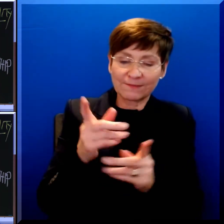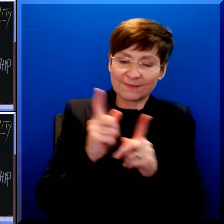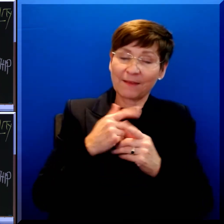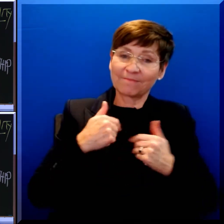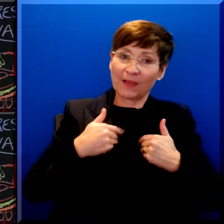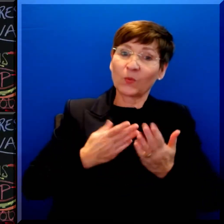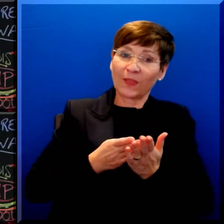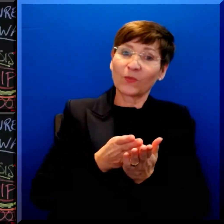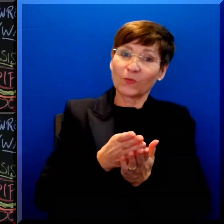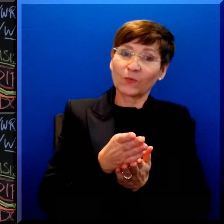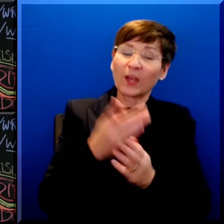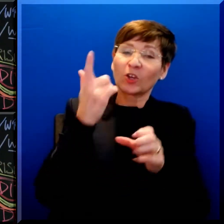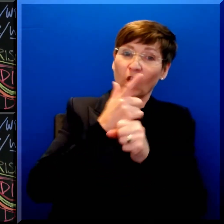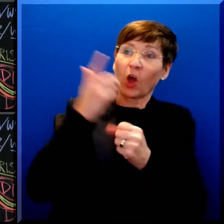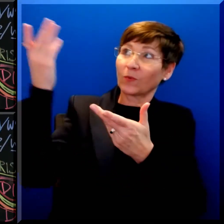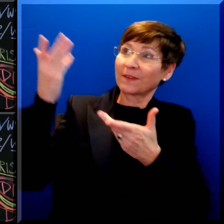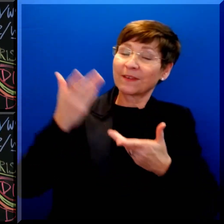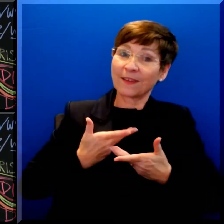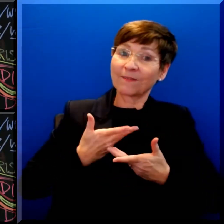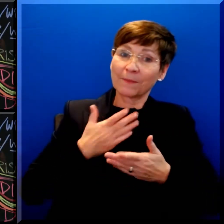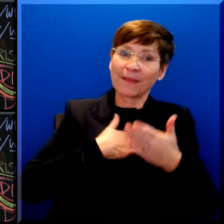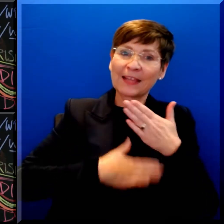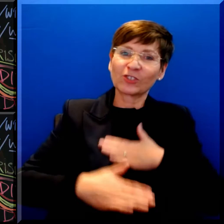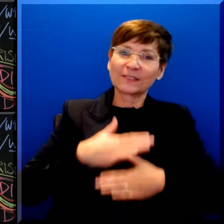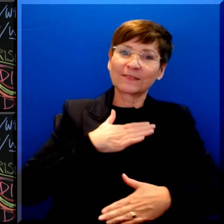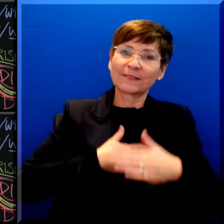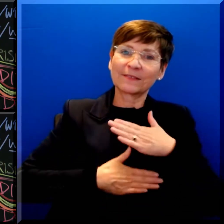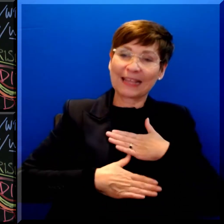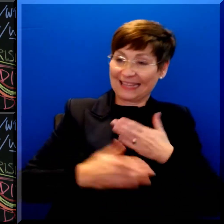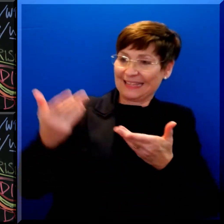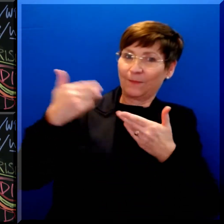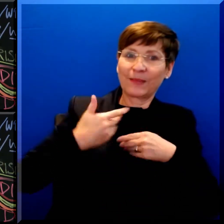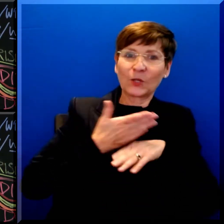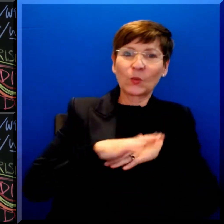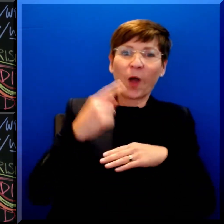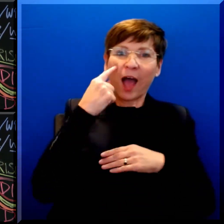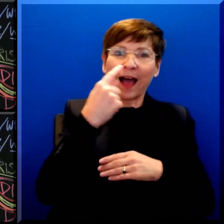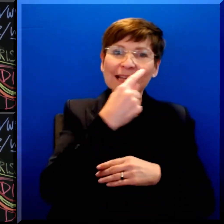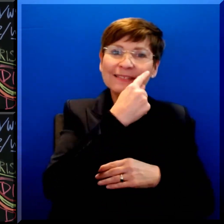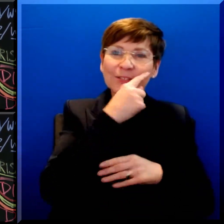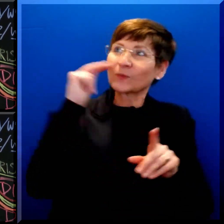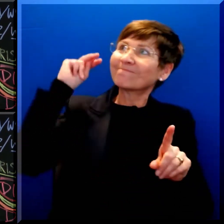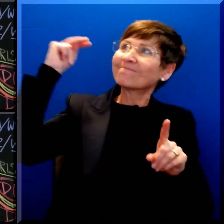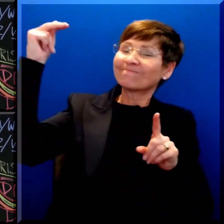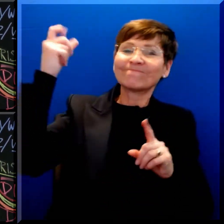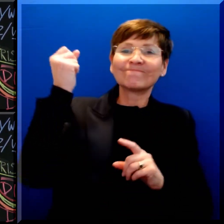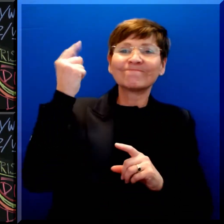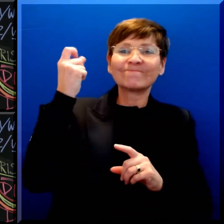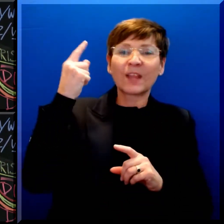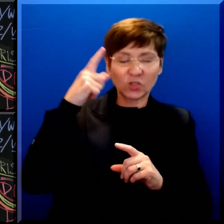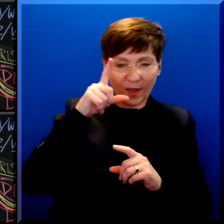give you his patience. He will give you a new perspective and he'll give you the perseverance to make it